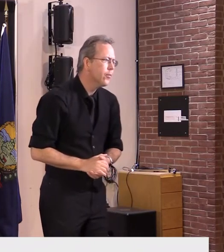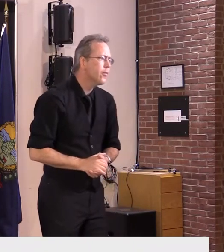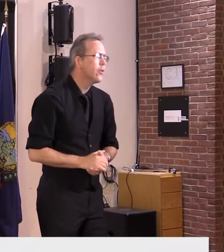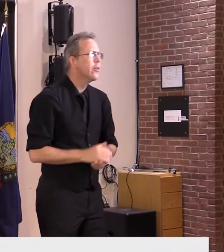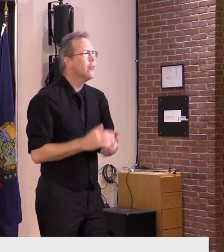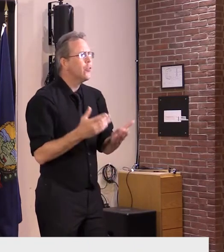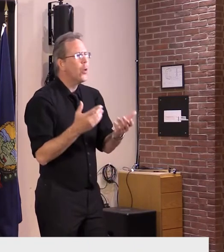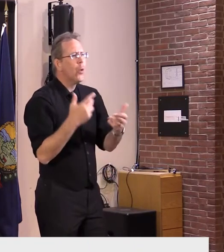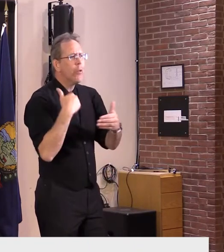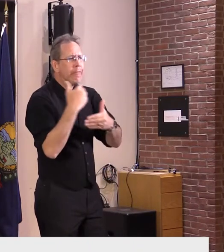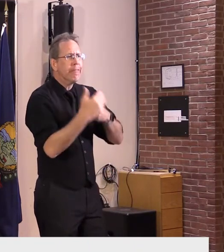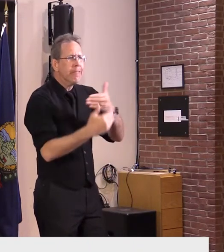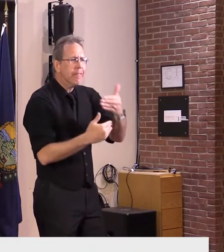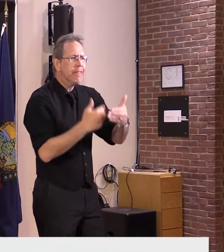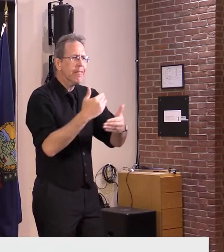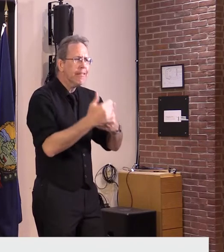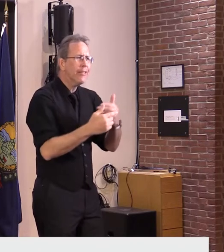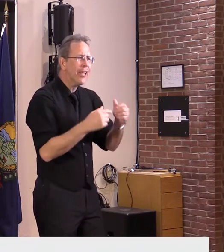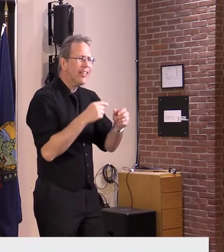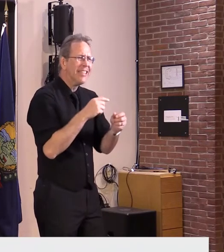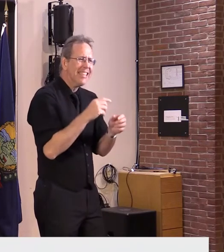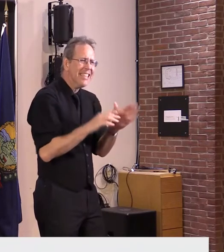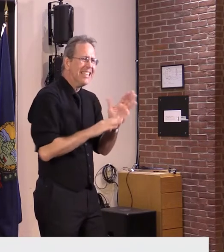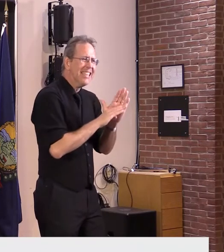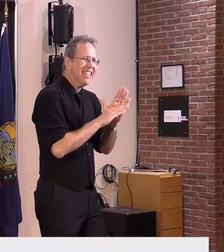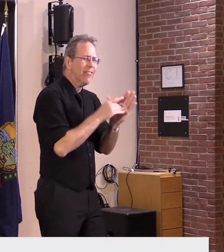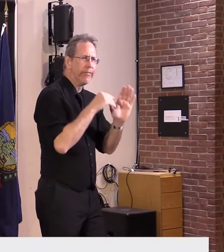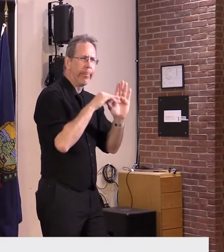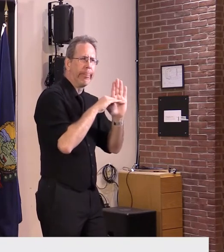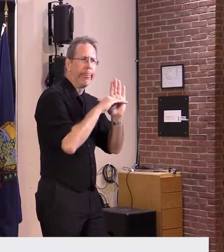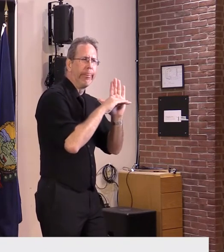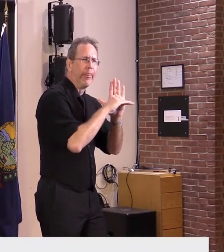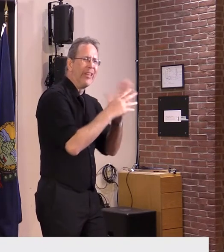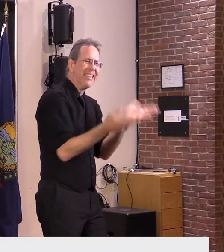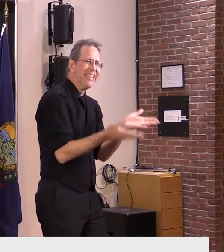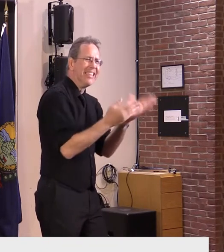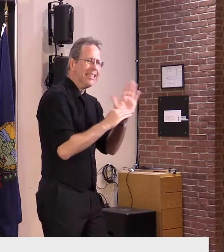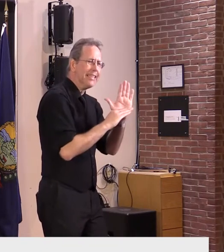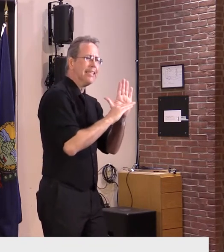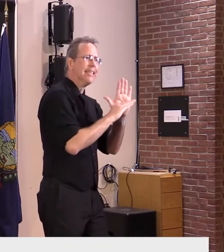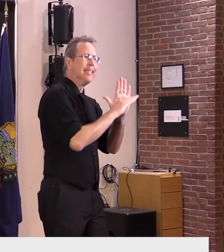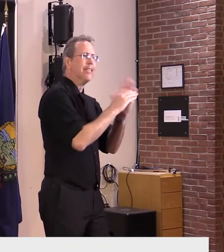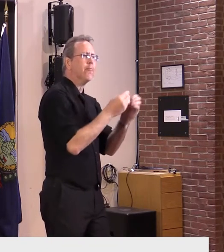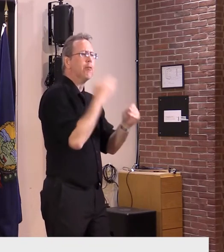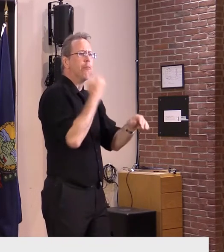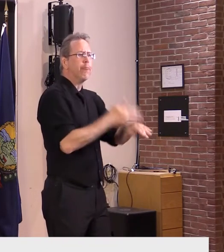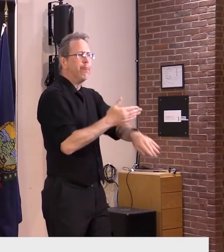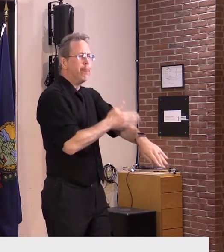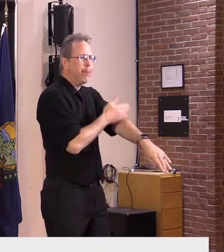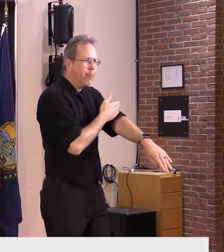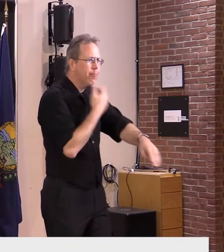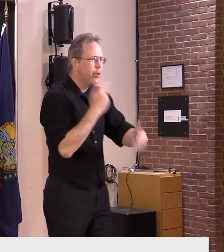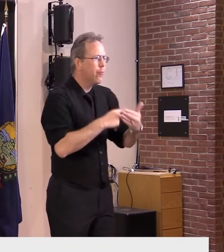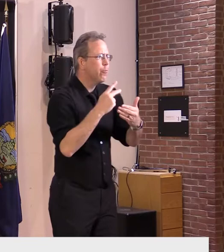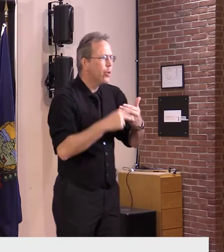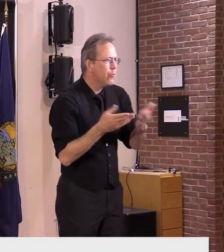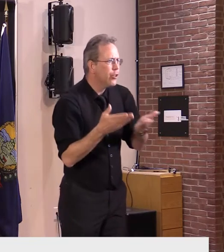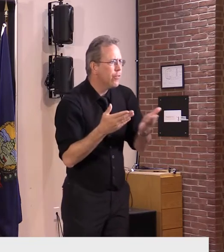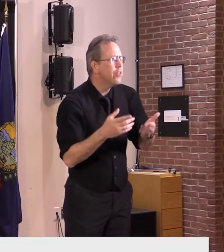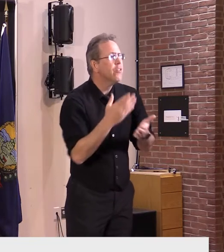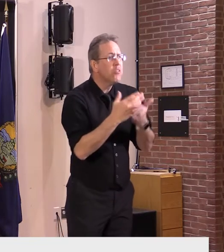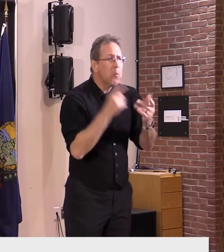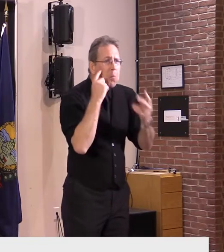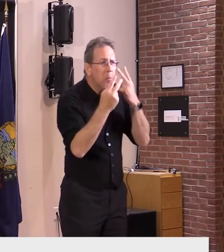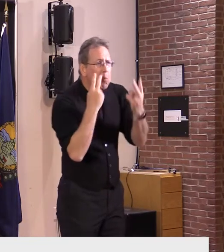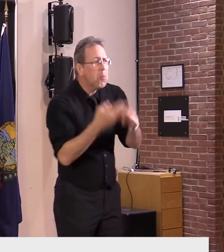you know, are swimming upstream against a flood of opiates and and related substances. So